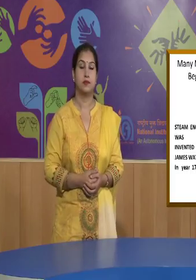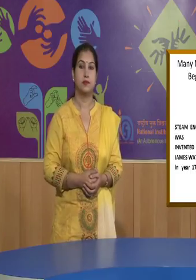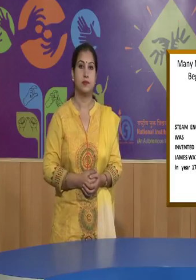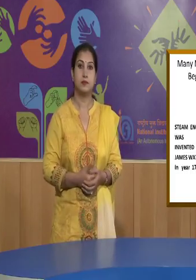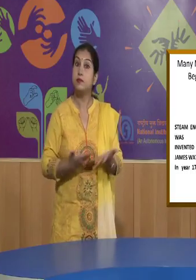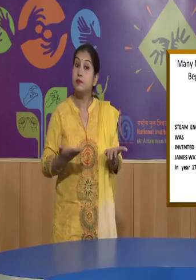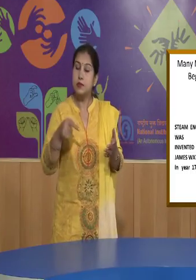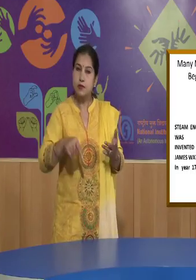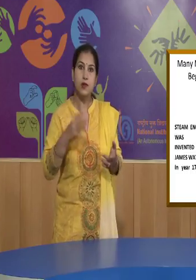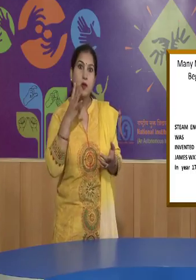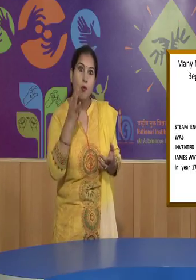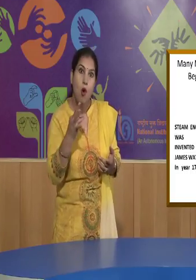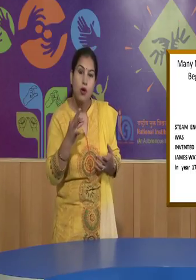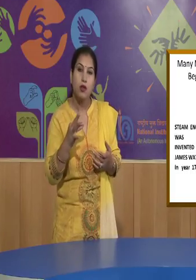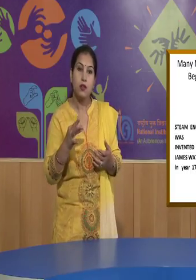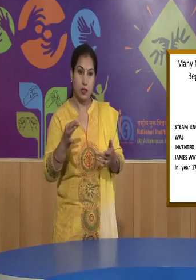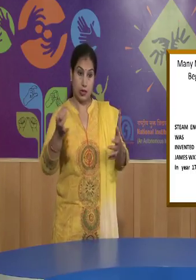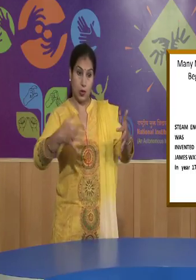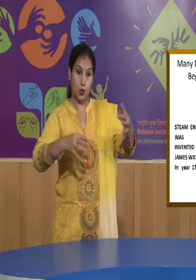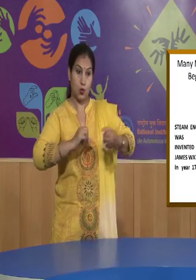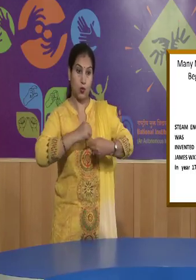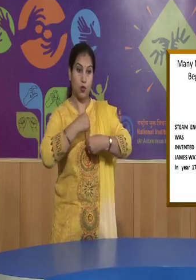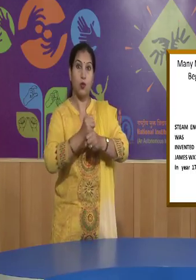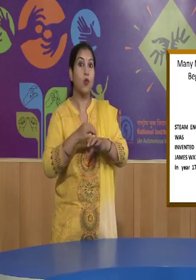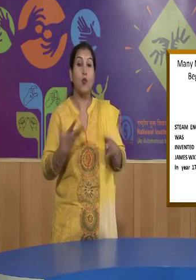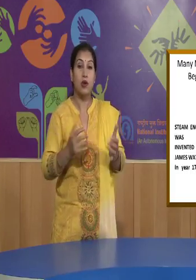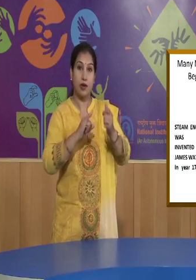Well, the most important invention was of steam engine